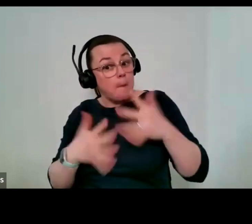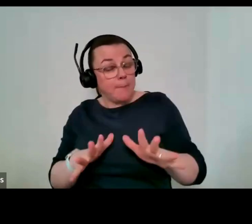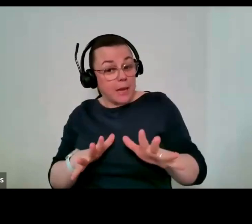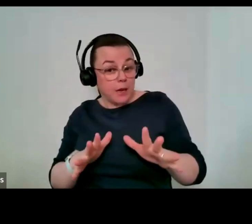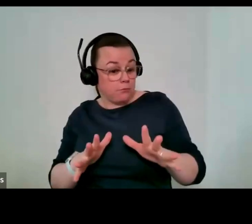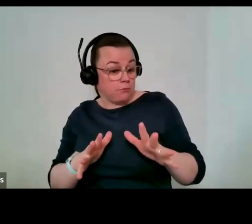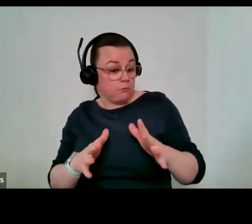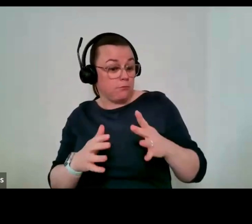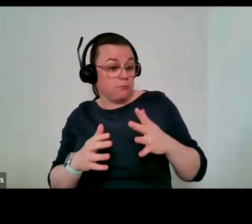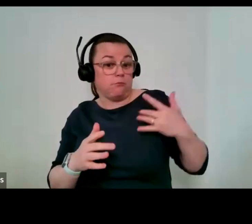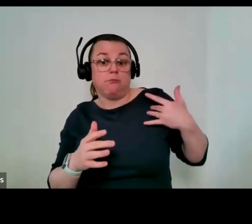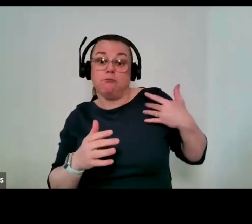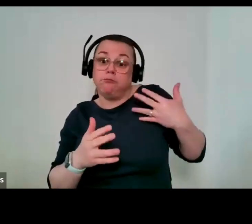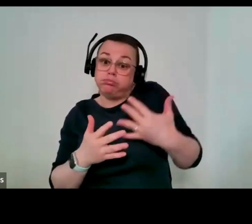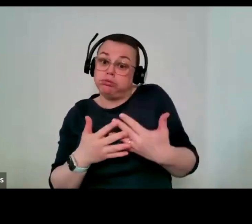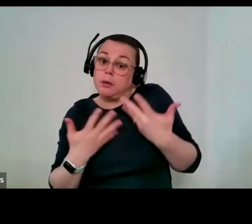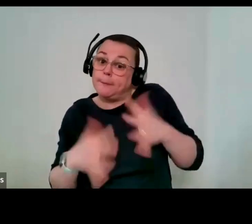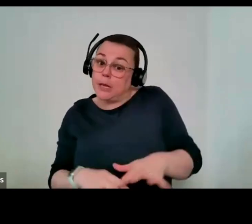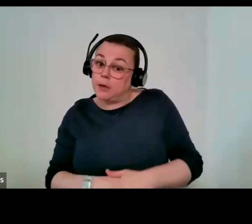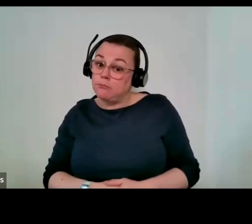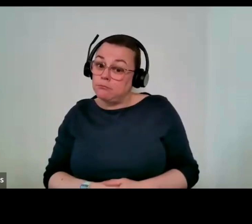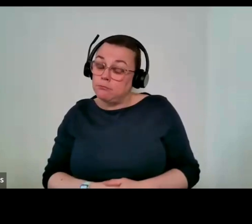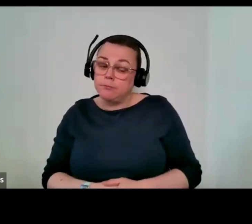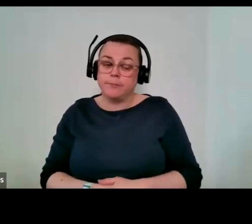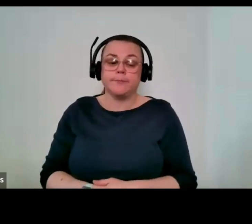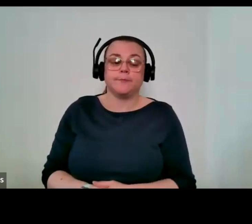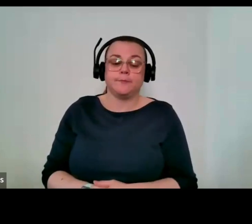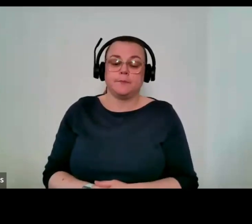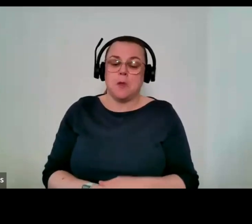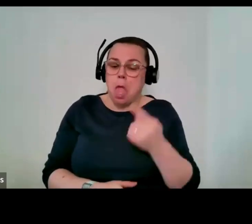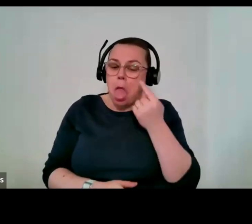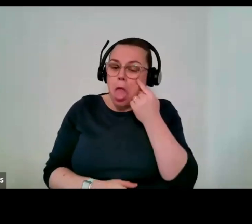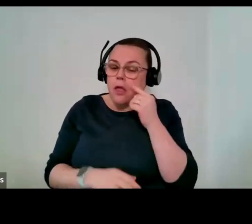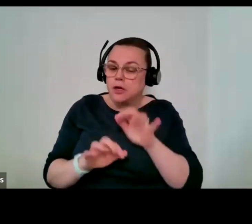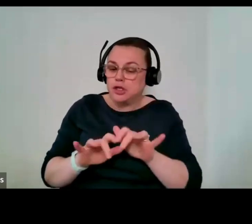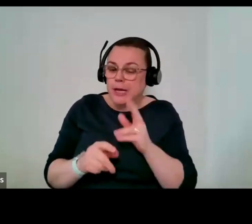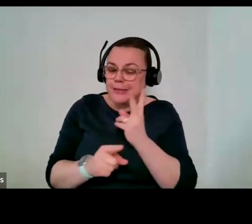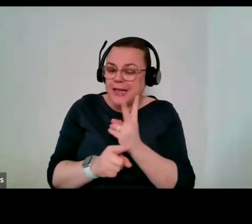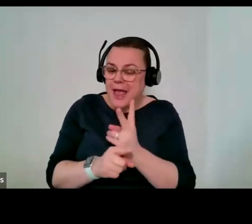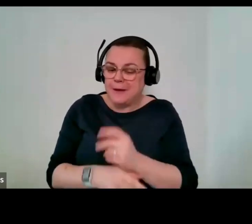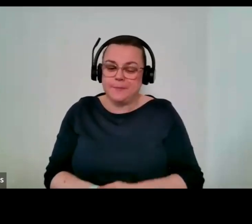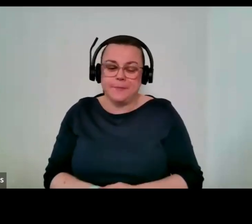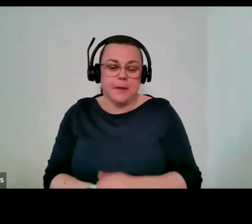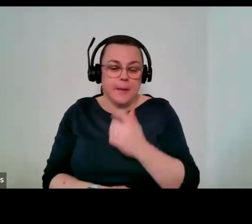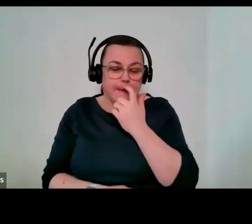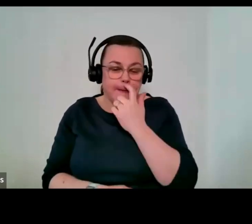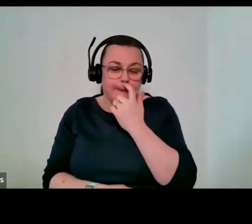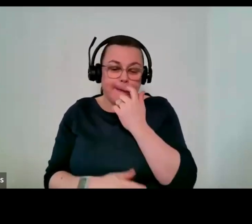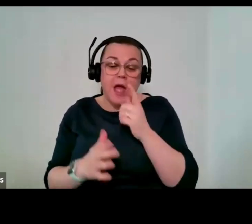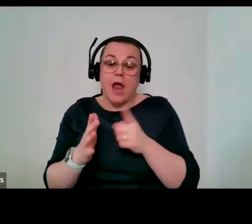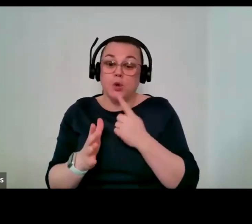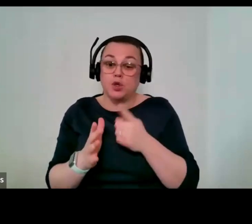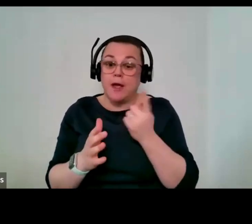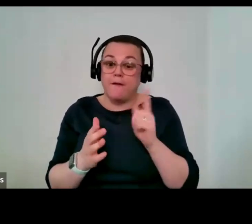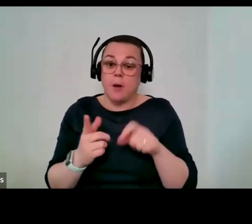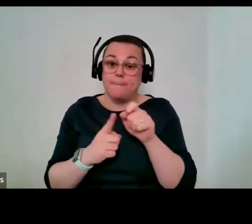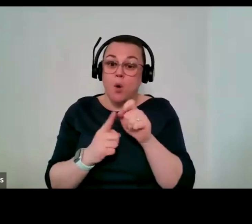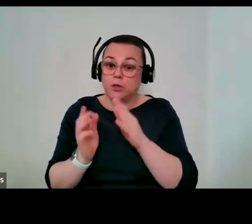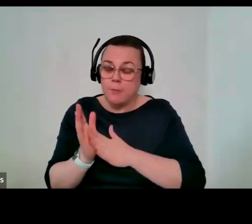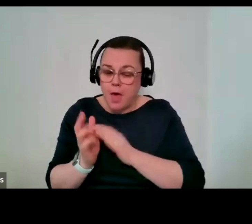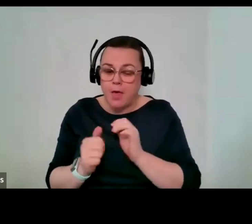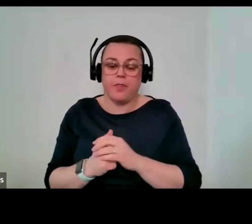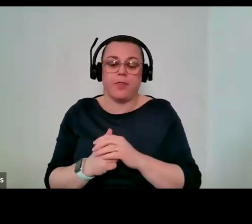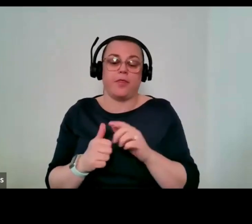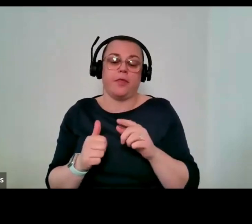with us before? I'm going to scan back to the chat again now. Anushka from Portsmouth, Alashola